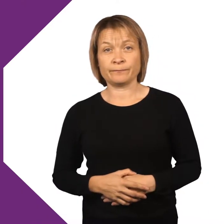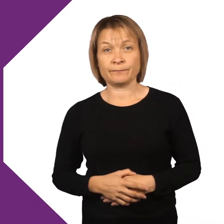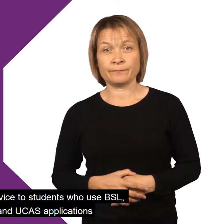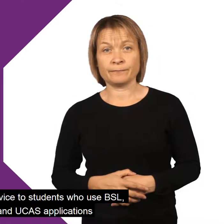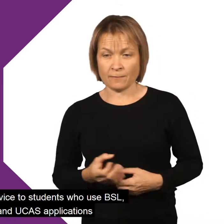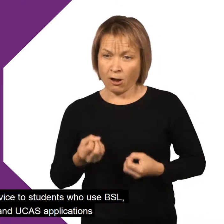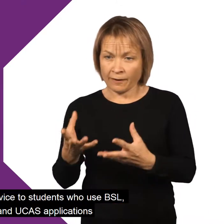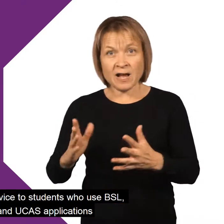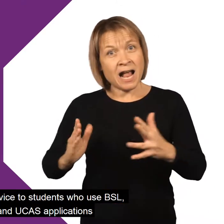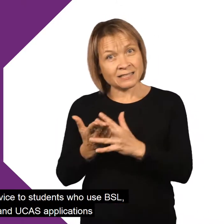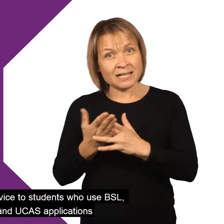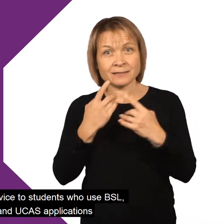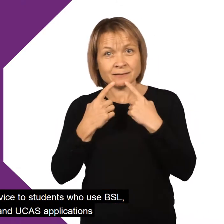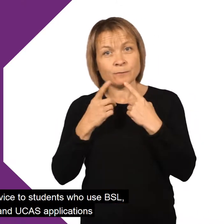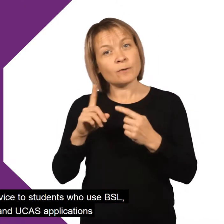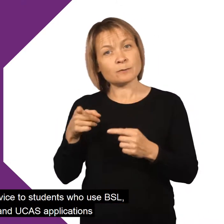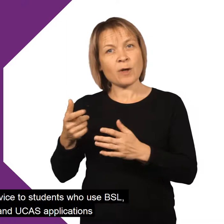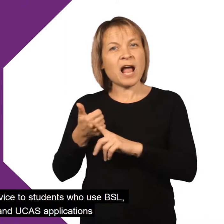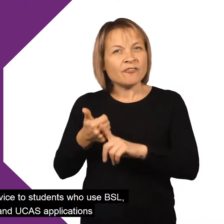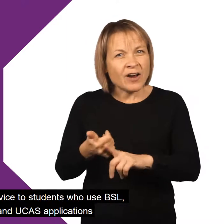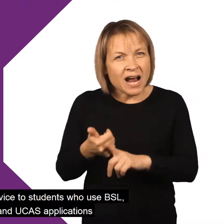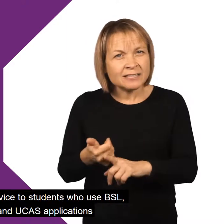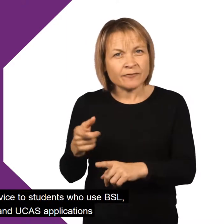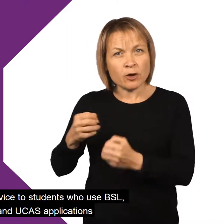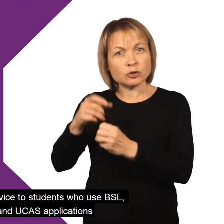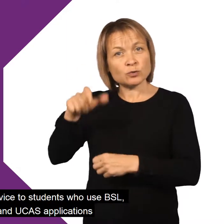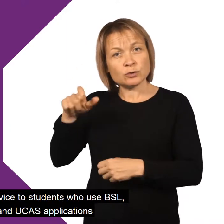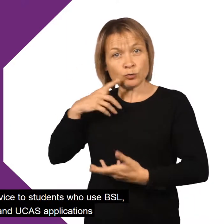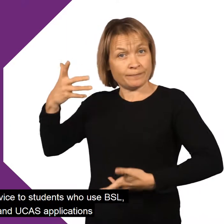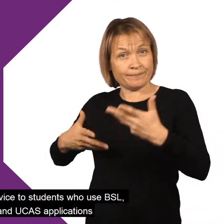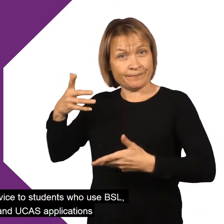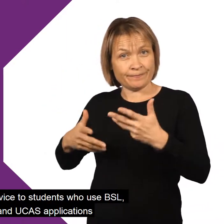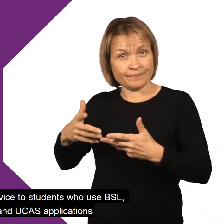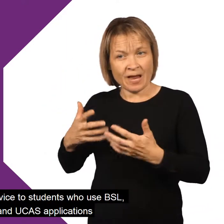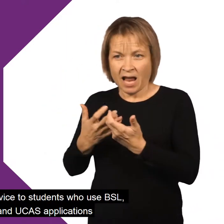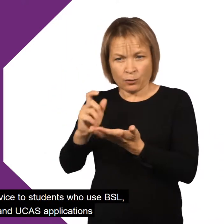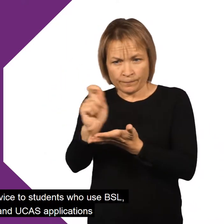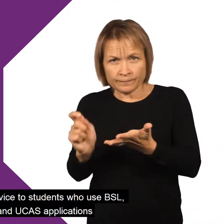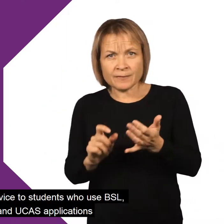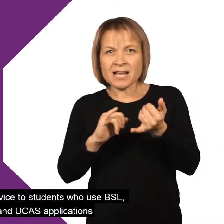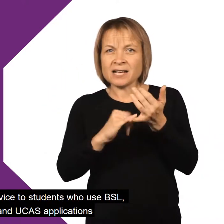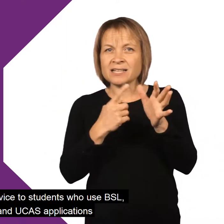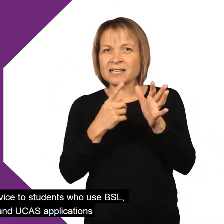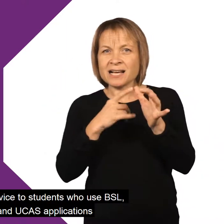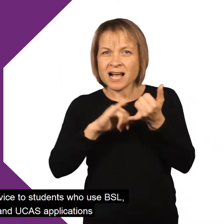Offer accessible advice to students who use BSL to complete SAS and UCAS